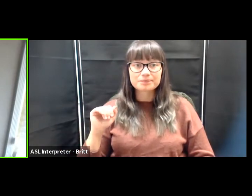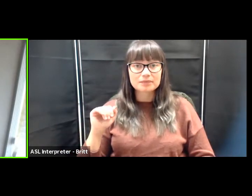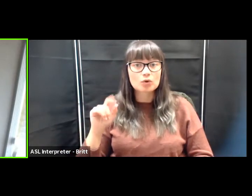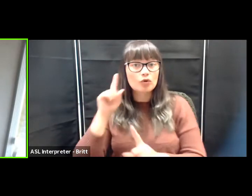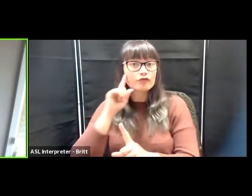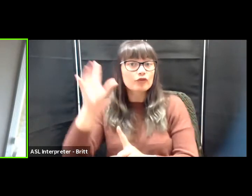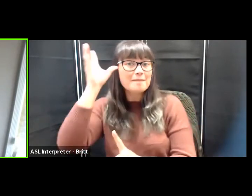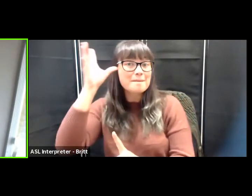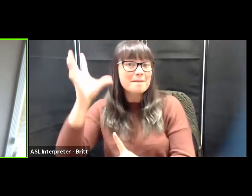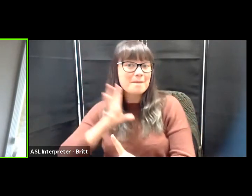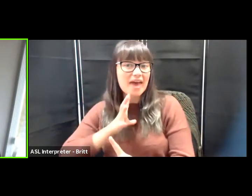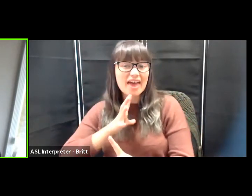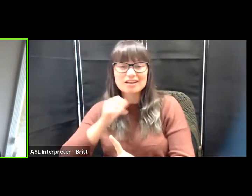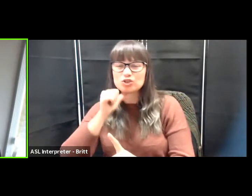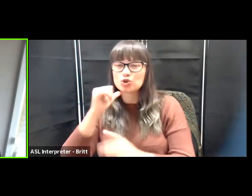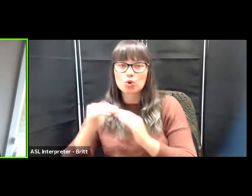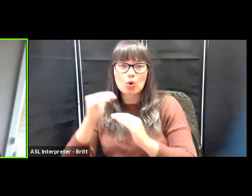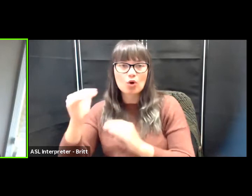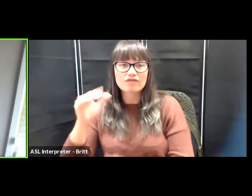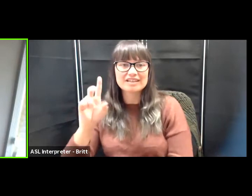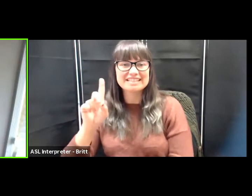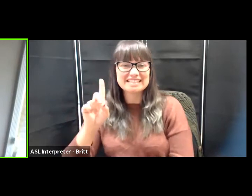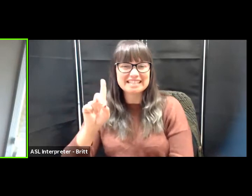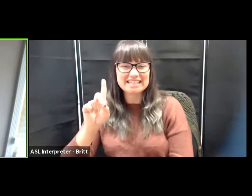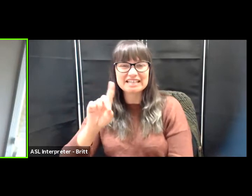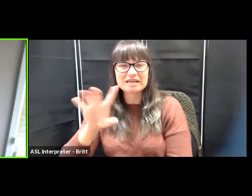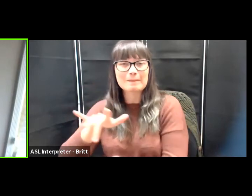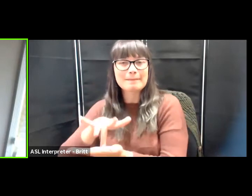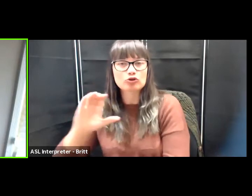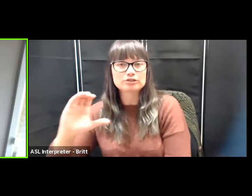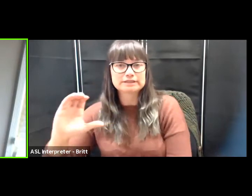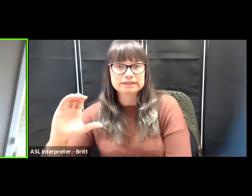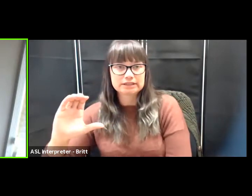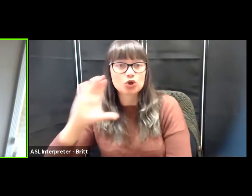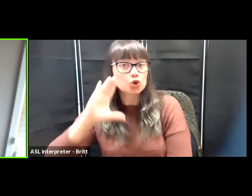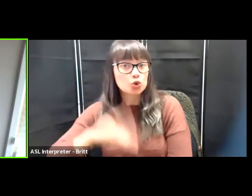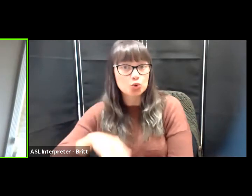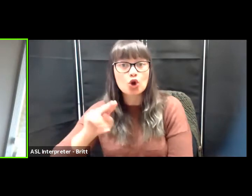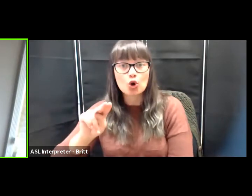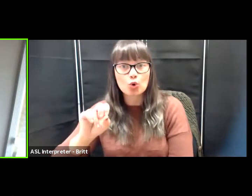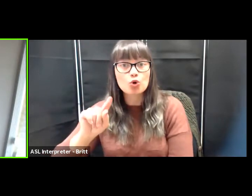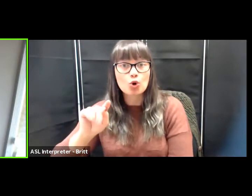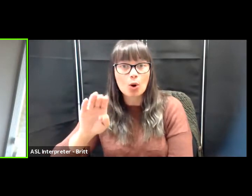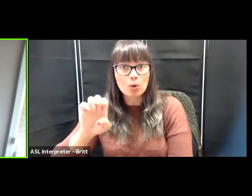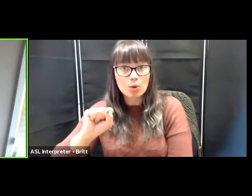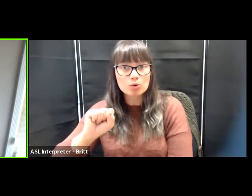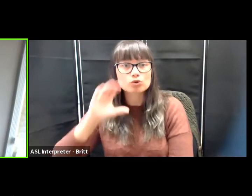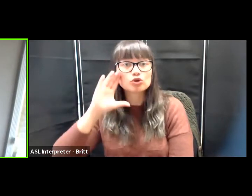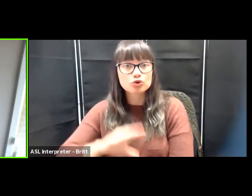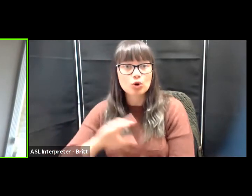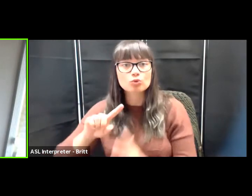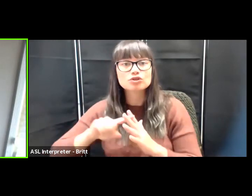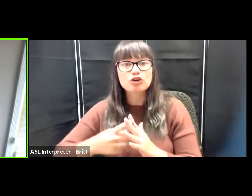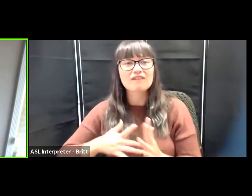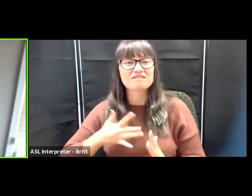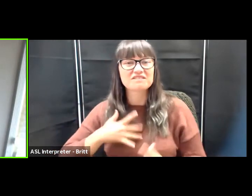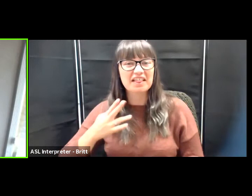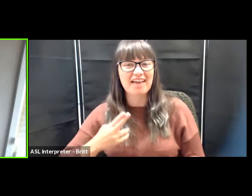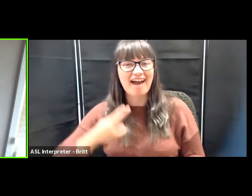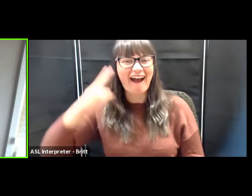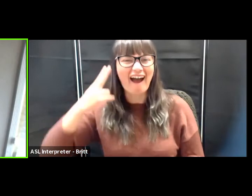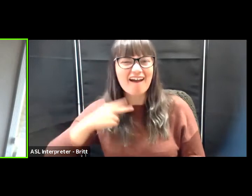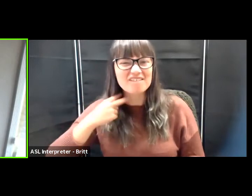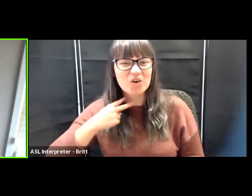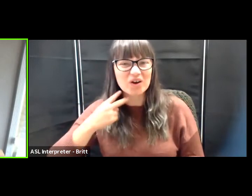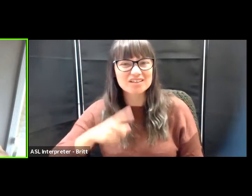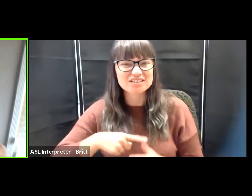Guys, I wouldn't go above that D above middle C. If you guys do know notes, you know that it's going to start feeling really high, and your